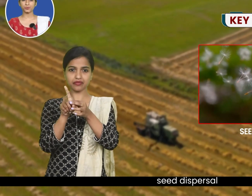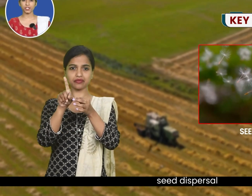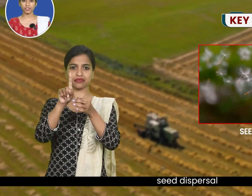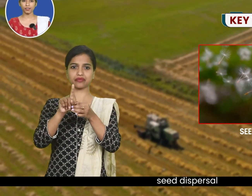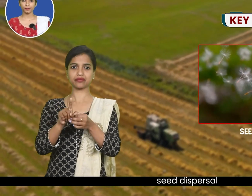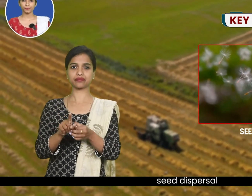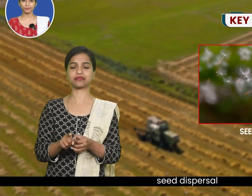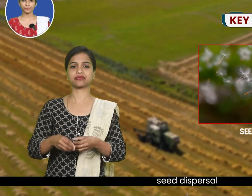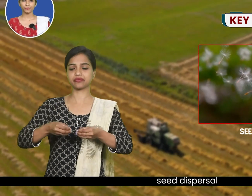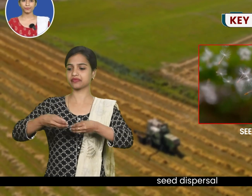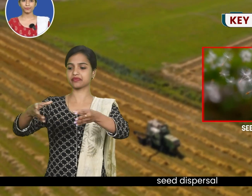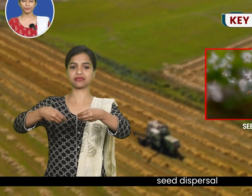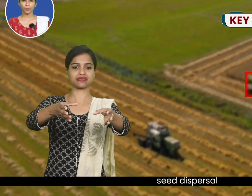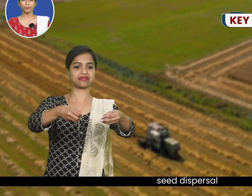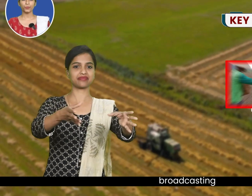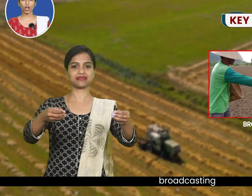seed dispersal,